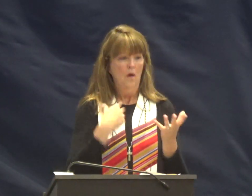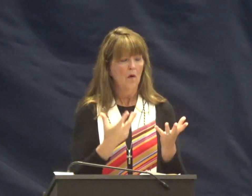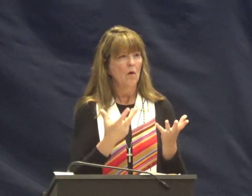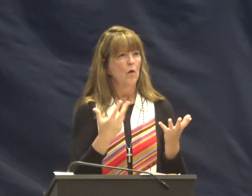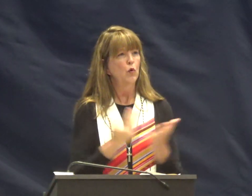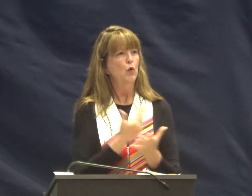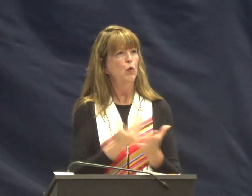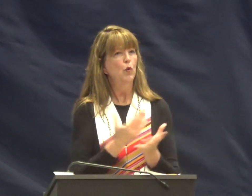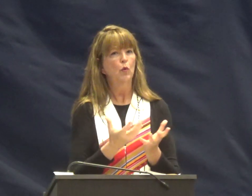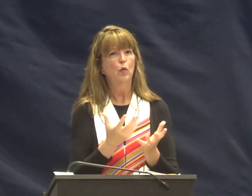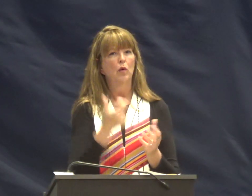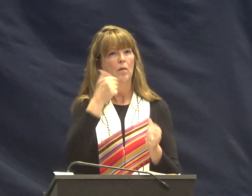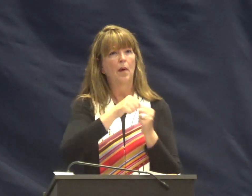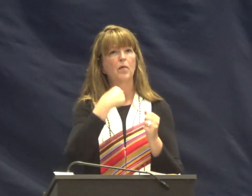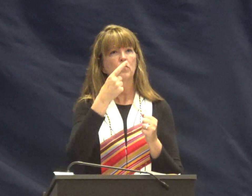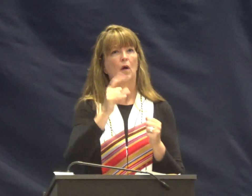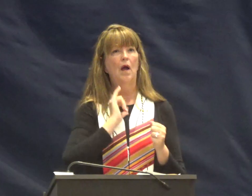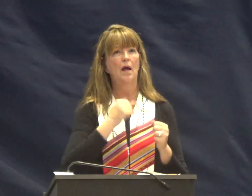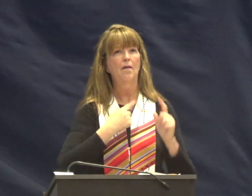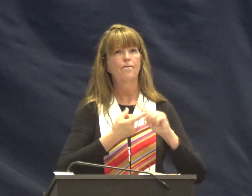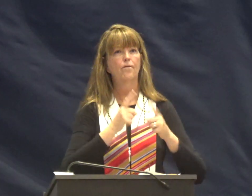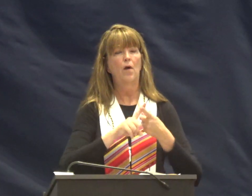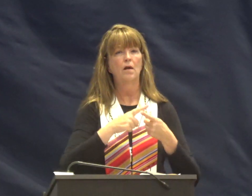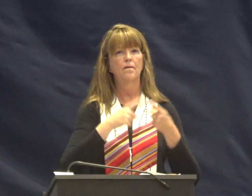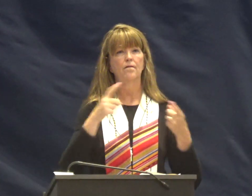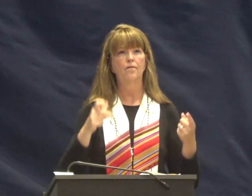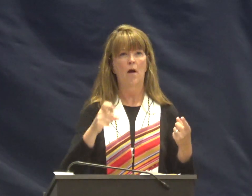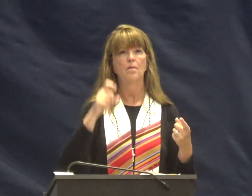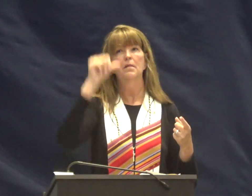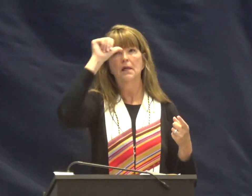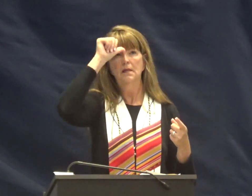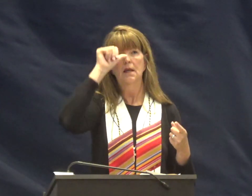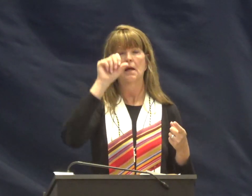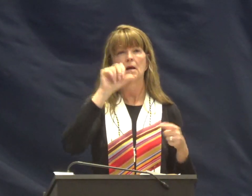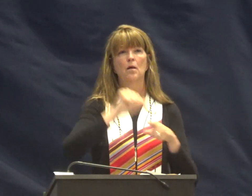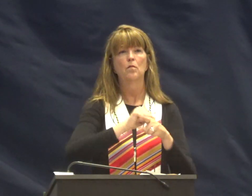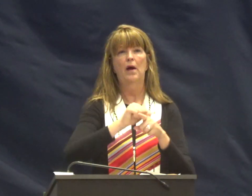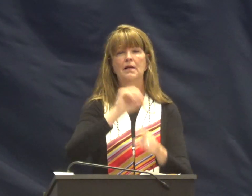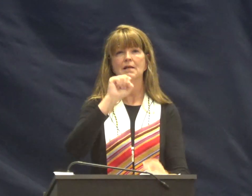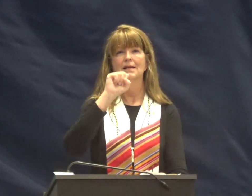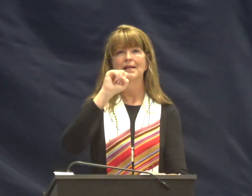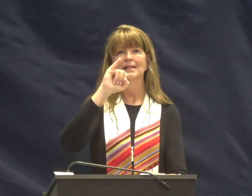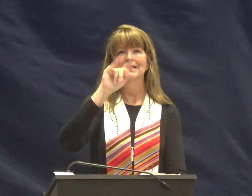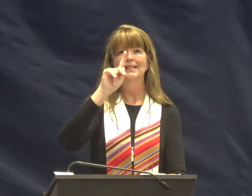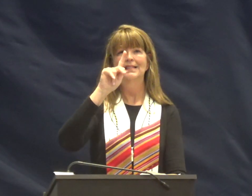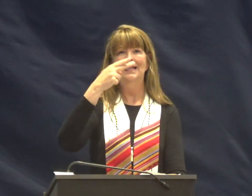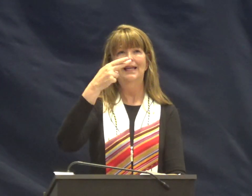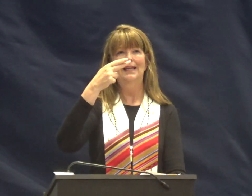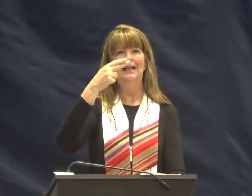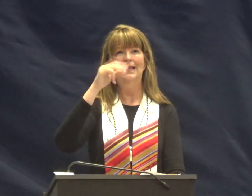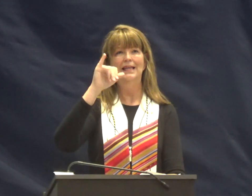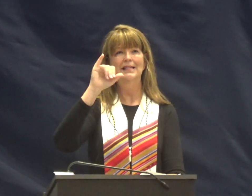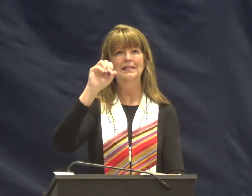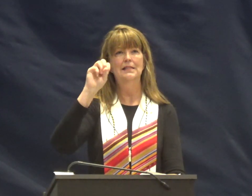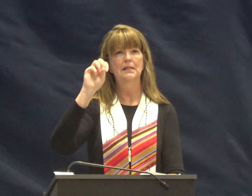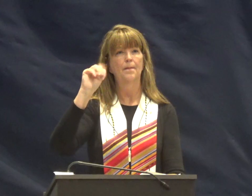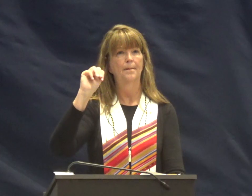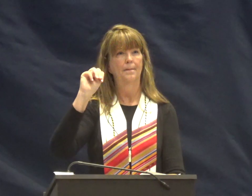expensive items. They cost hundreds of dollars. And I think you all know, as I've said, I've got a Sikh friend